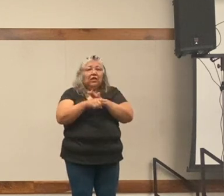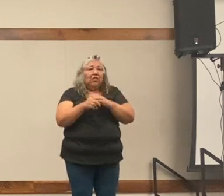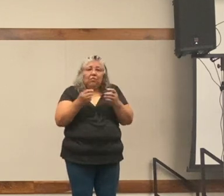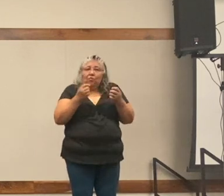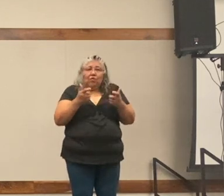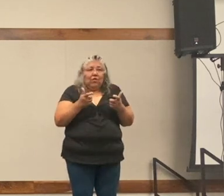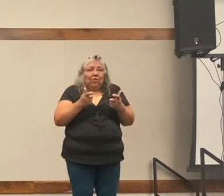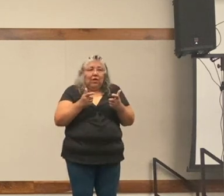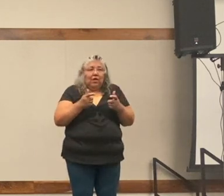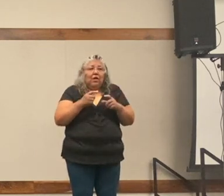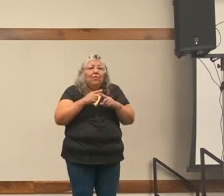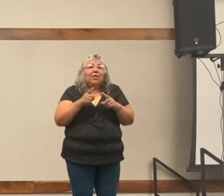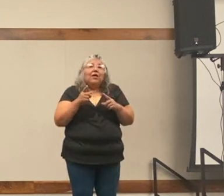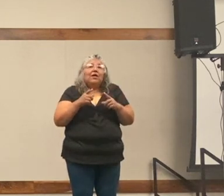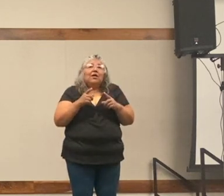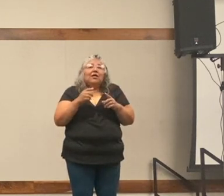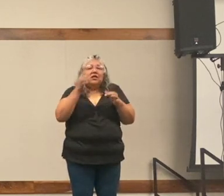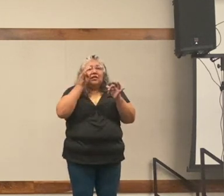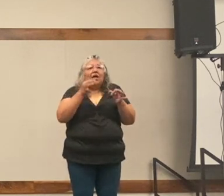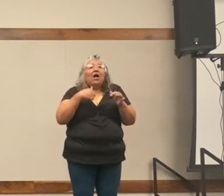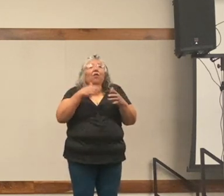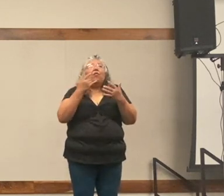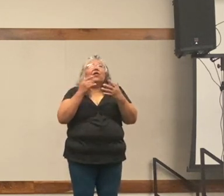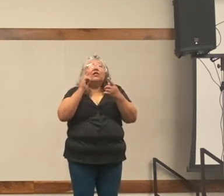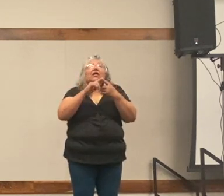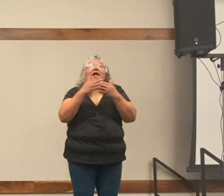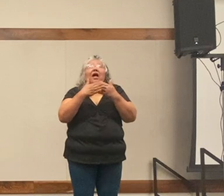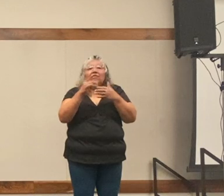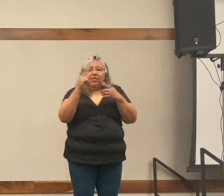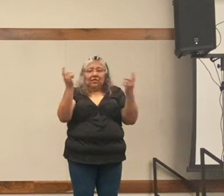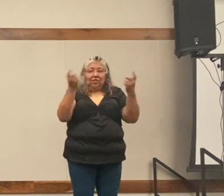right away, but he decides, I'm going to wait until after this